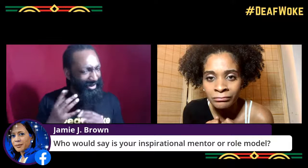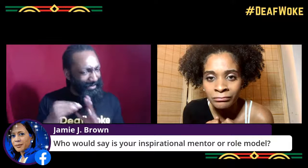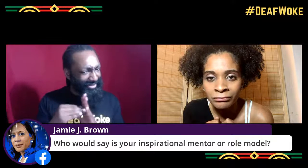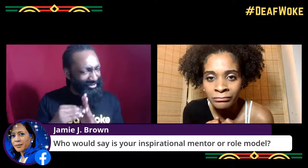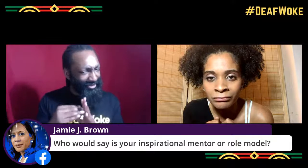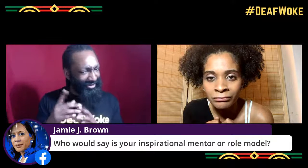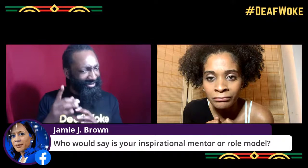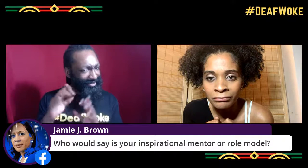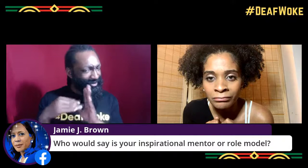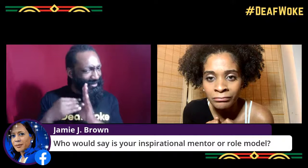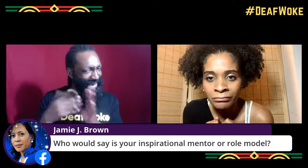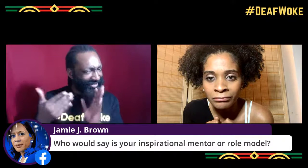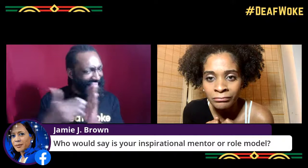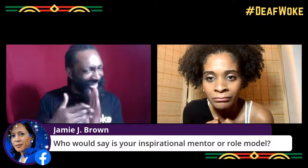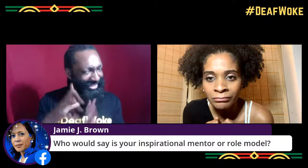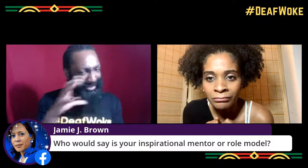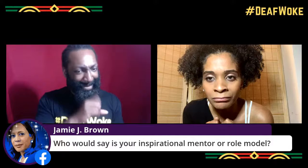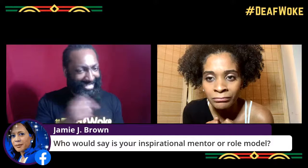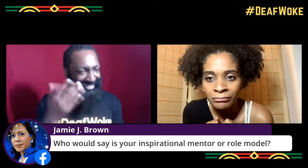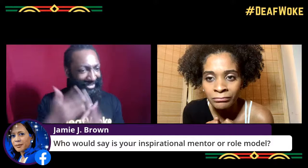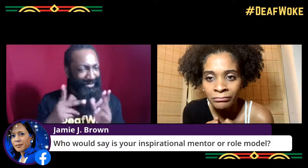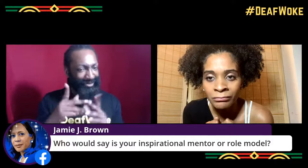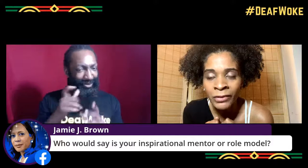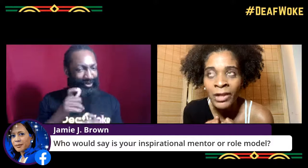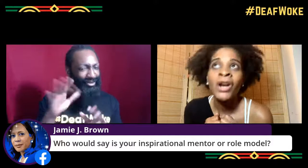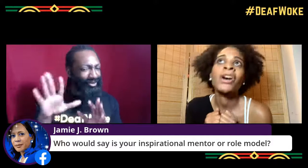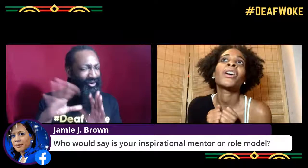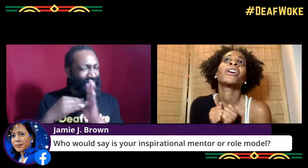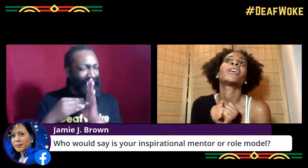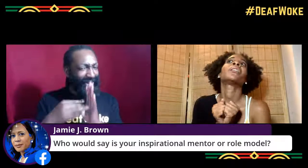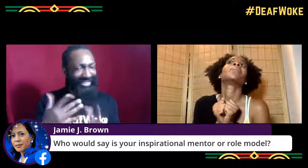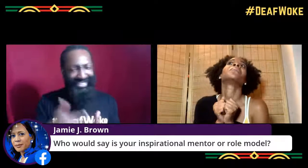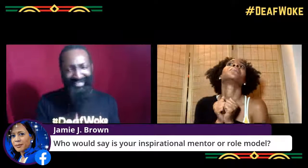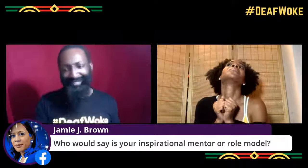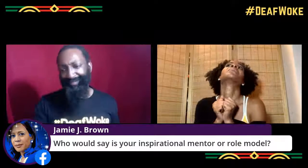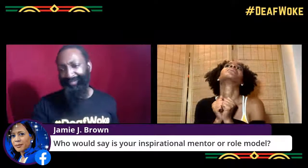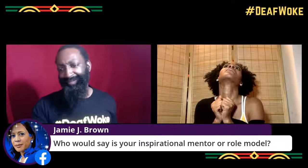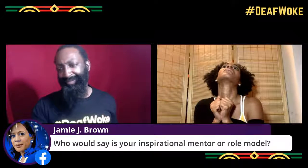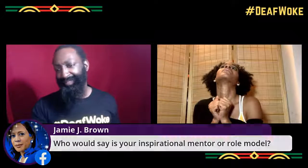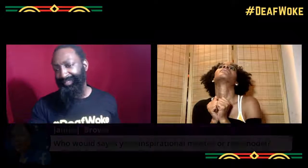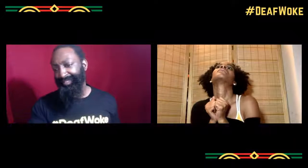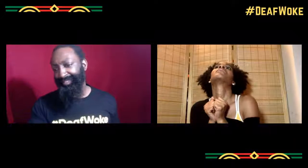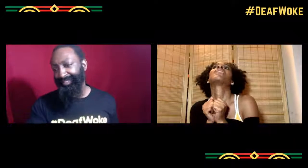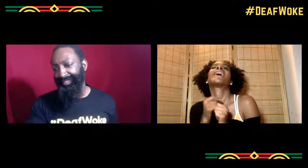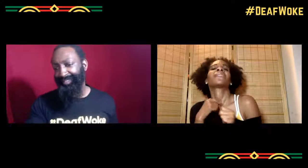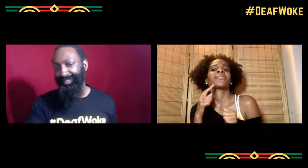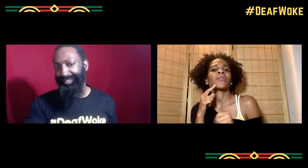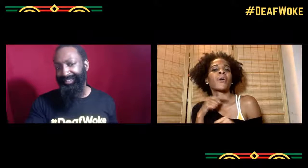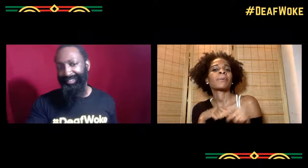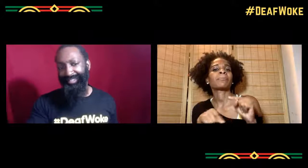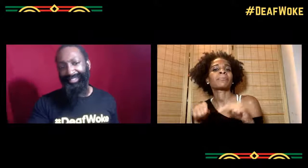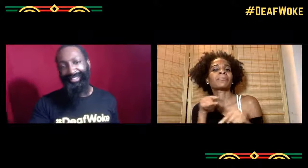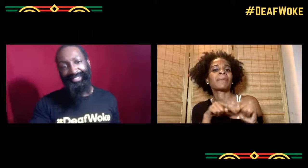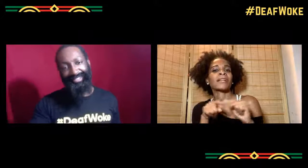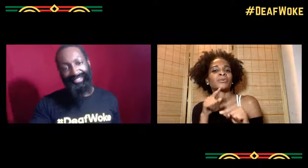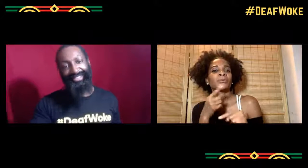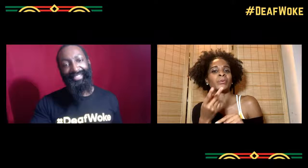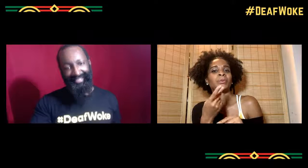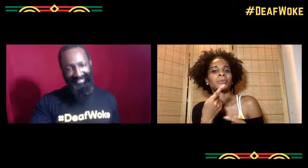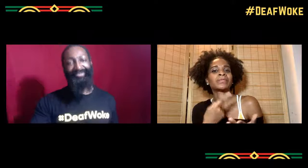Some people have missed what you said about who your inspirational mentor or role model was.